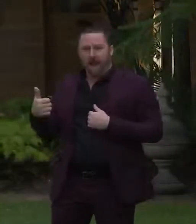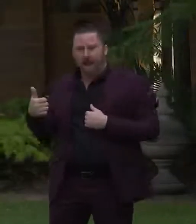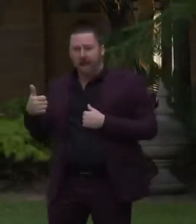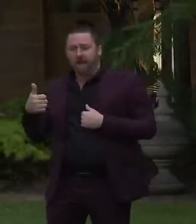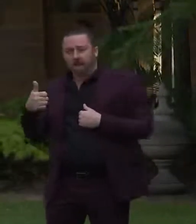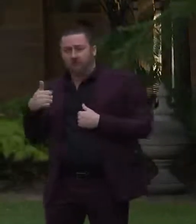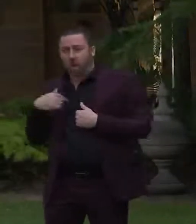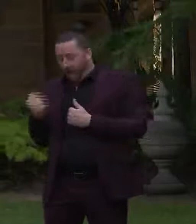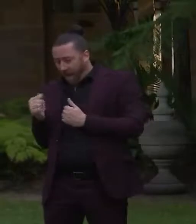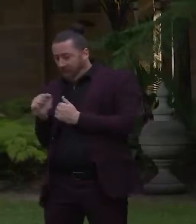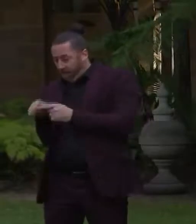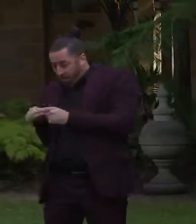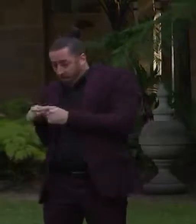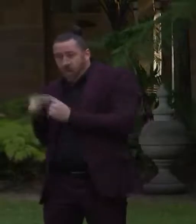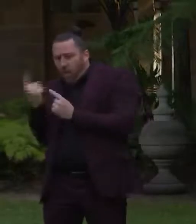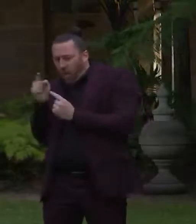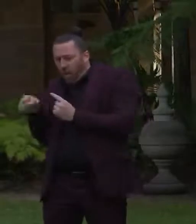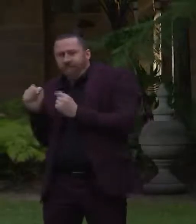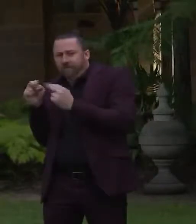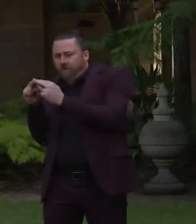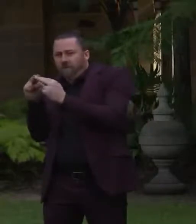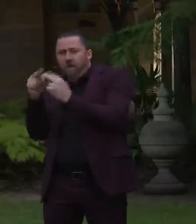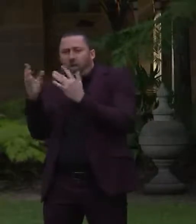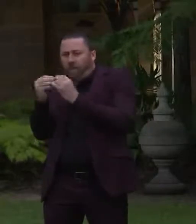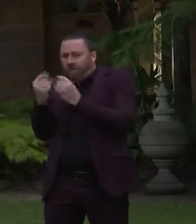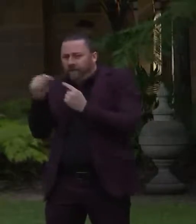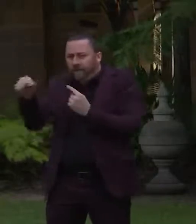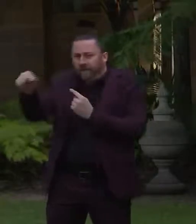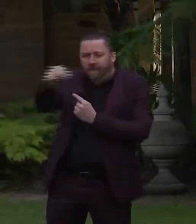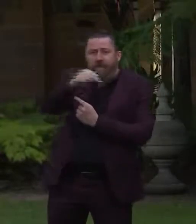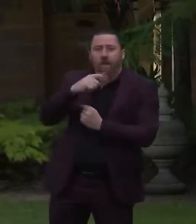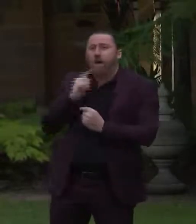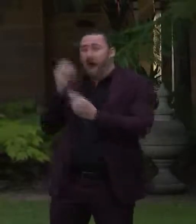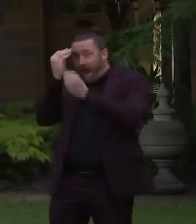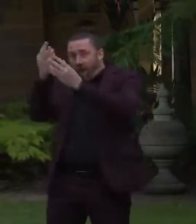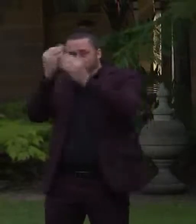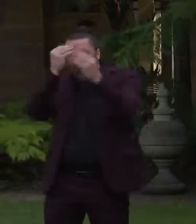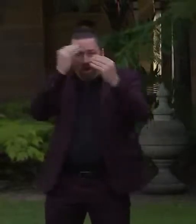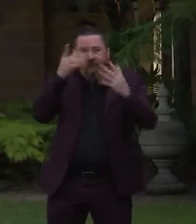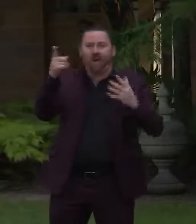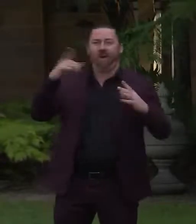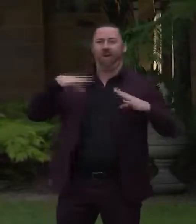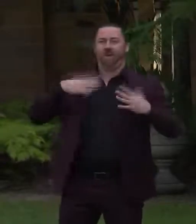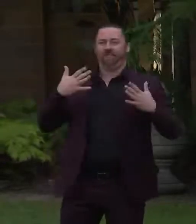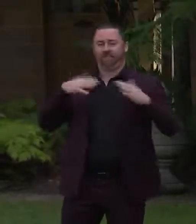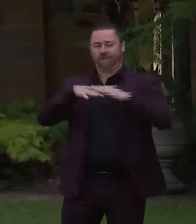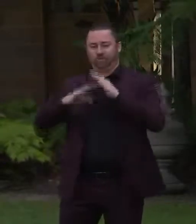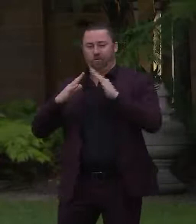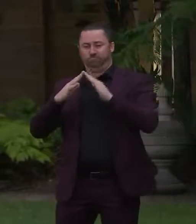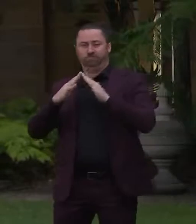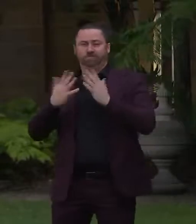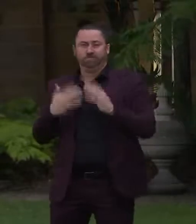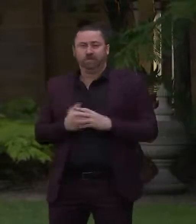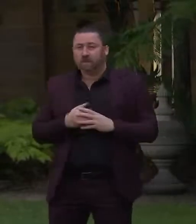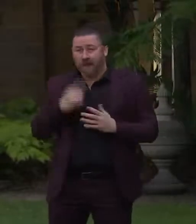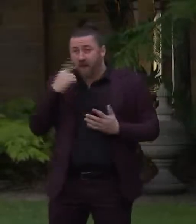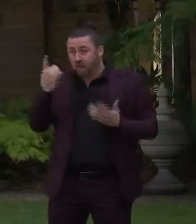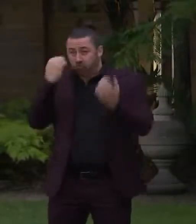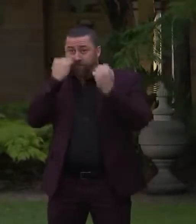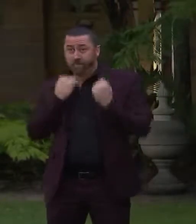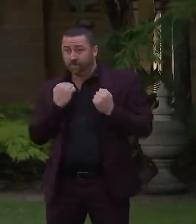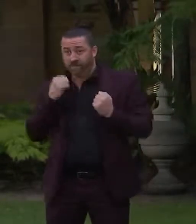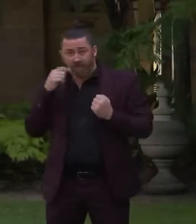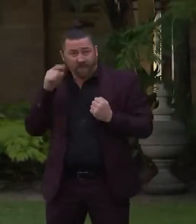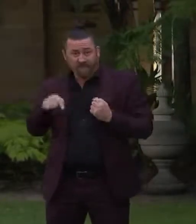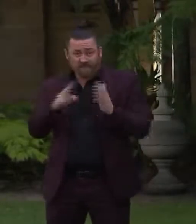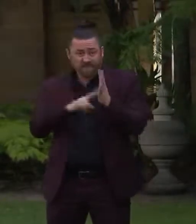been any significant risk to the community. Having said that, these viruses are just so contagious.